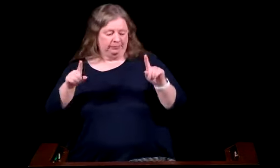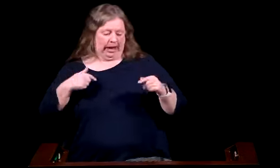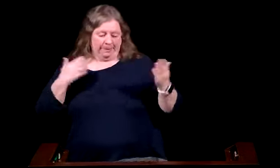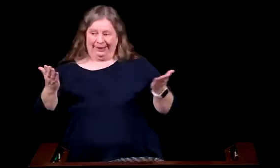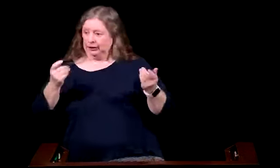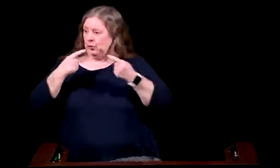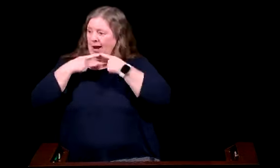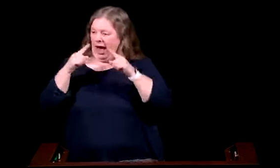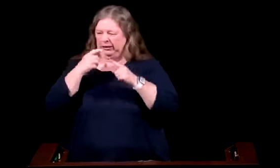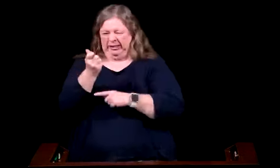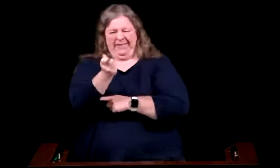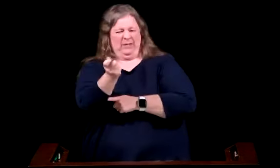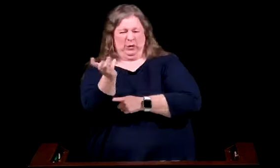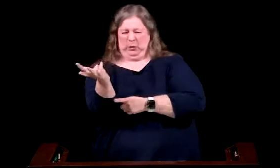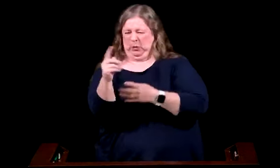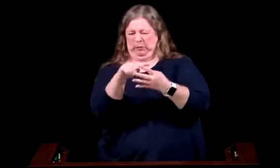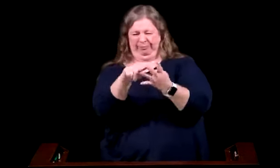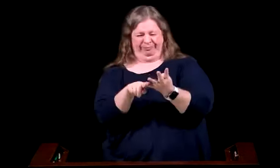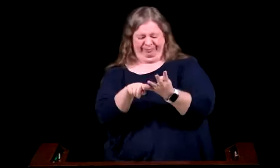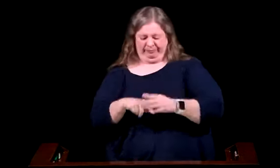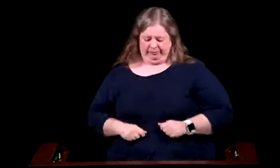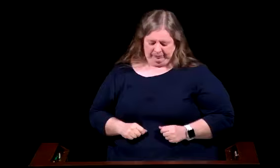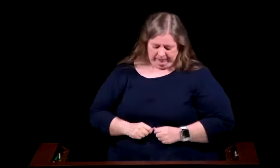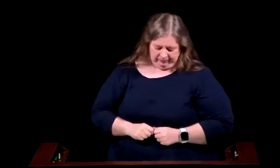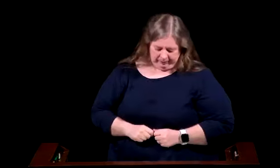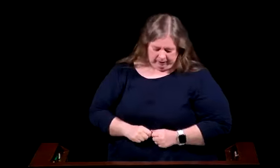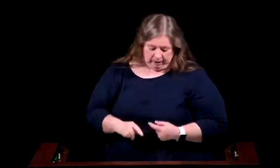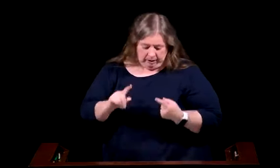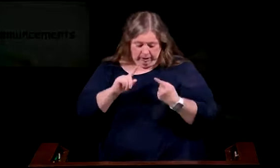Start with announcements. I just have a few brief announcements for you.